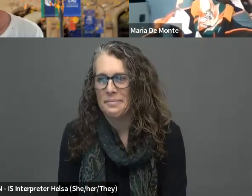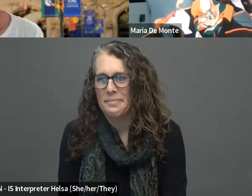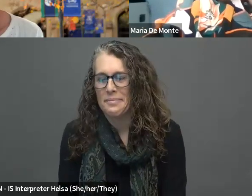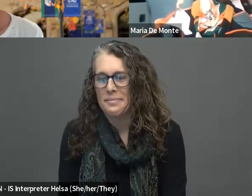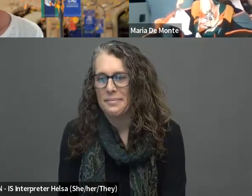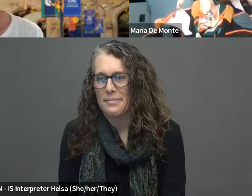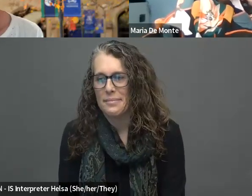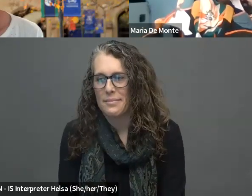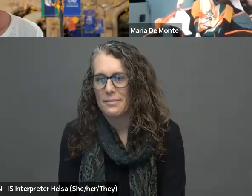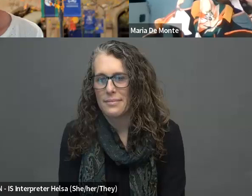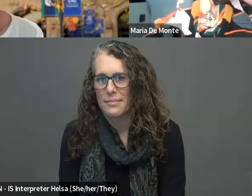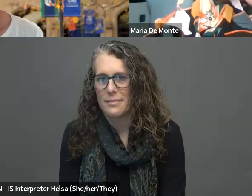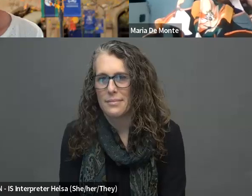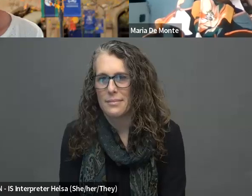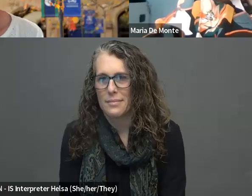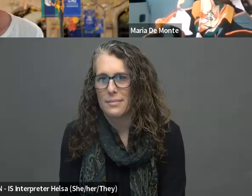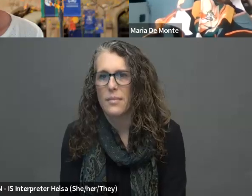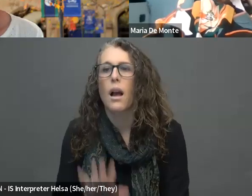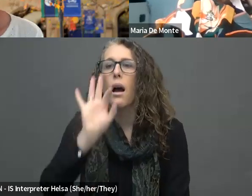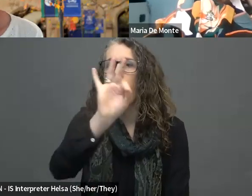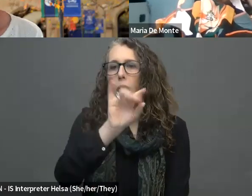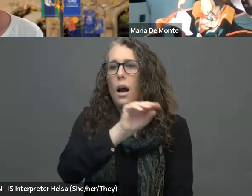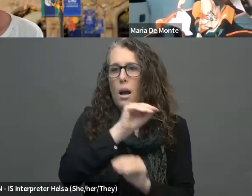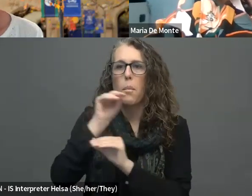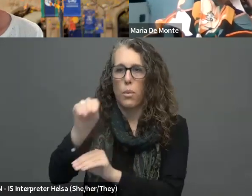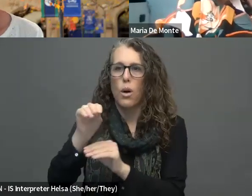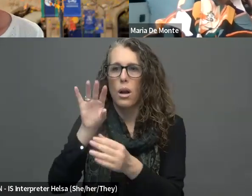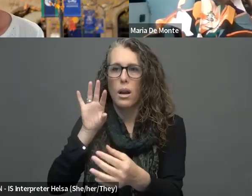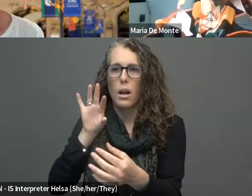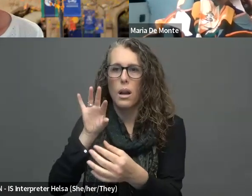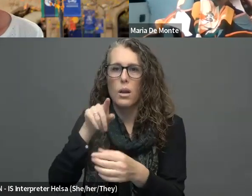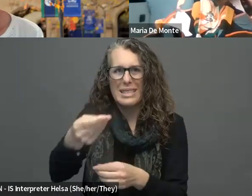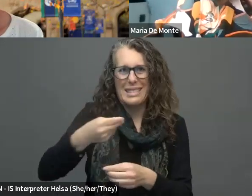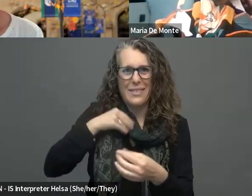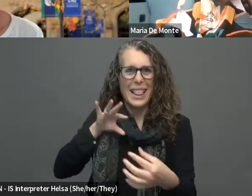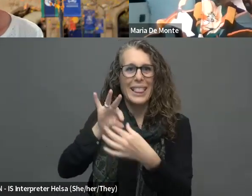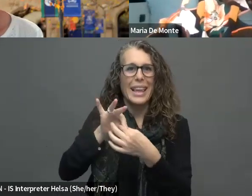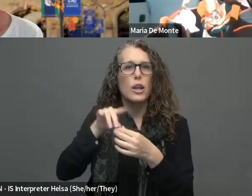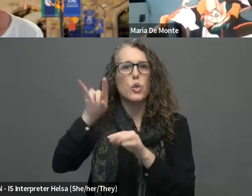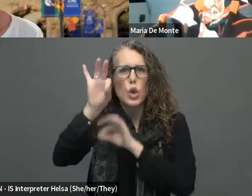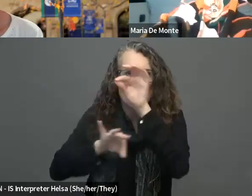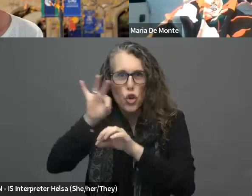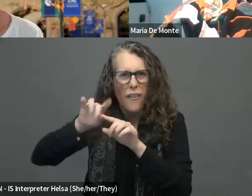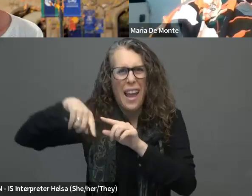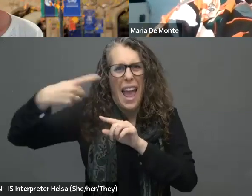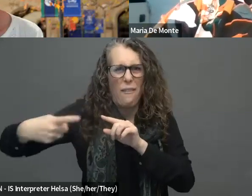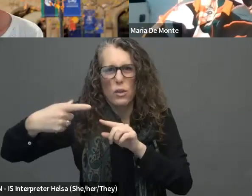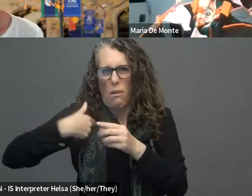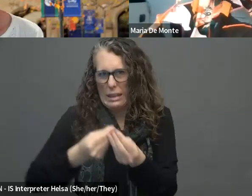Oh, Tobias, thank you for the link to the survey. We'll share it later. Okay.